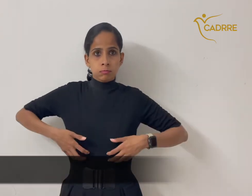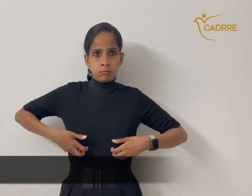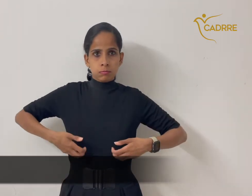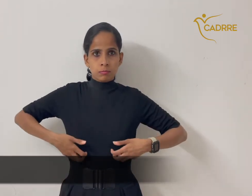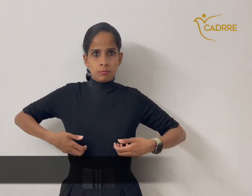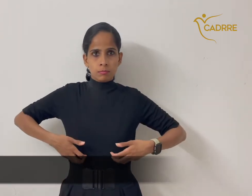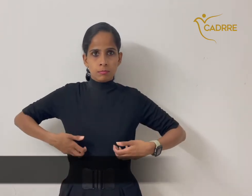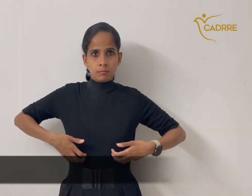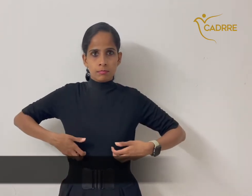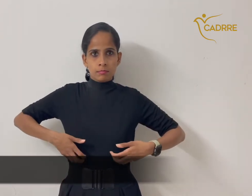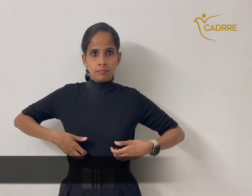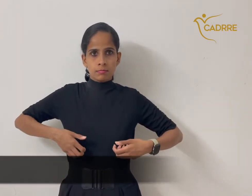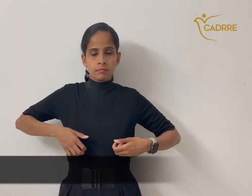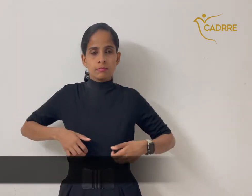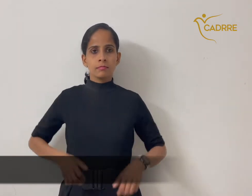Monkey.